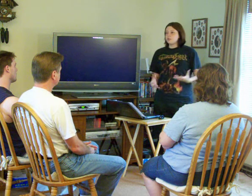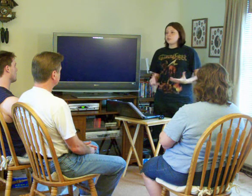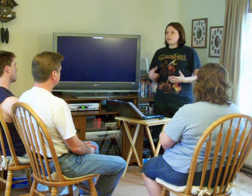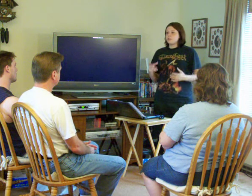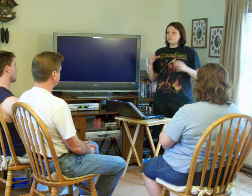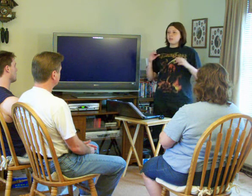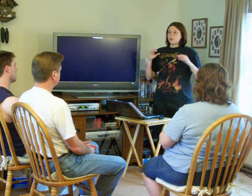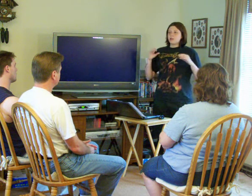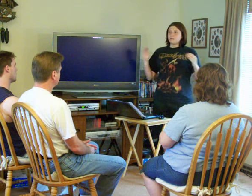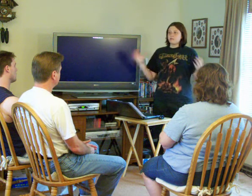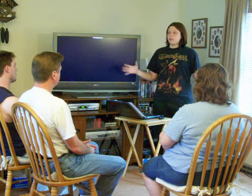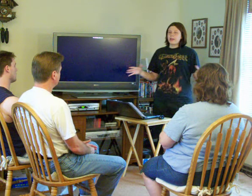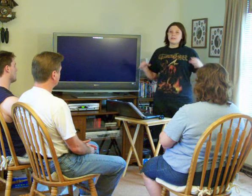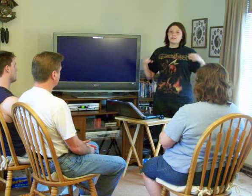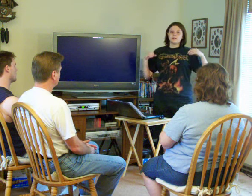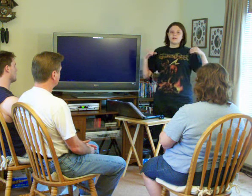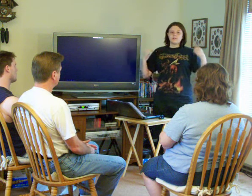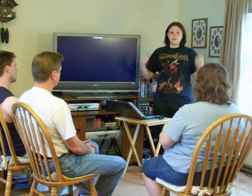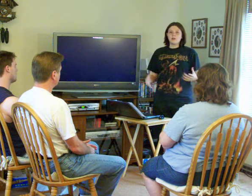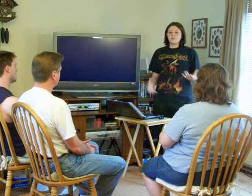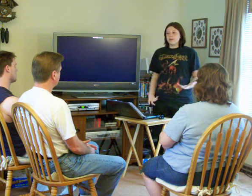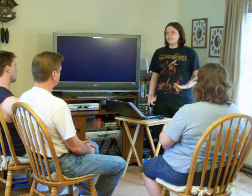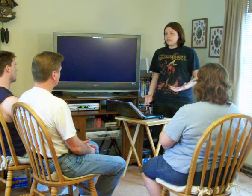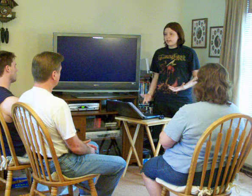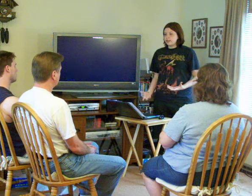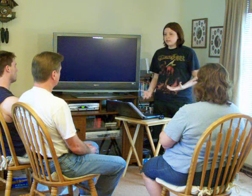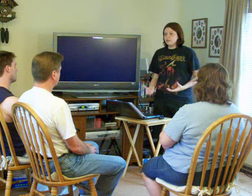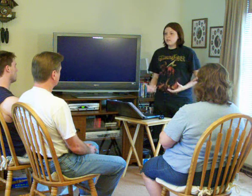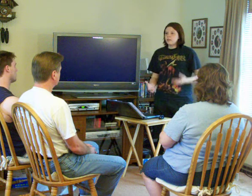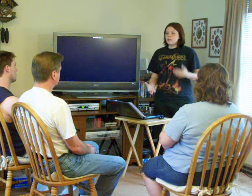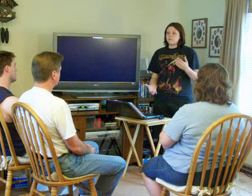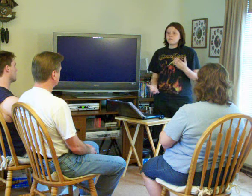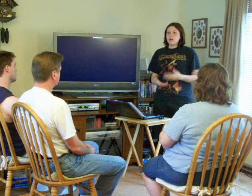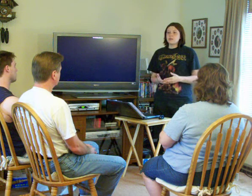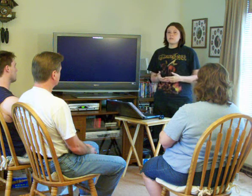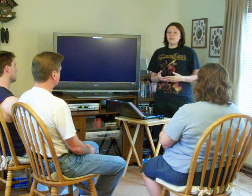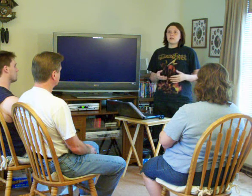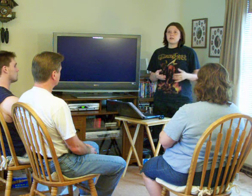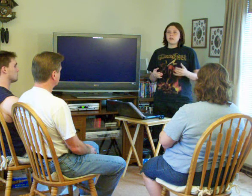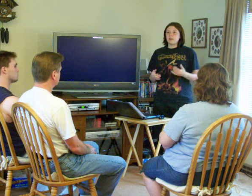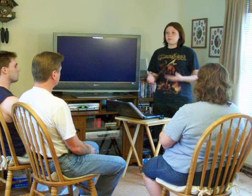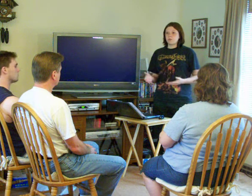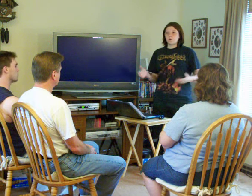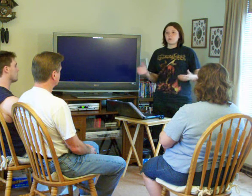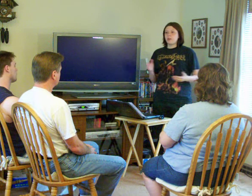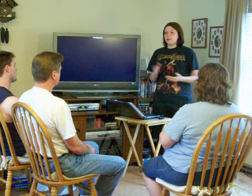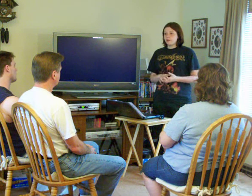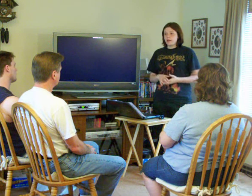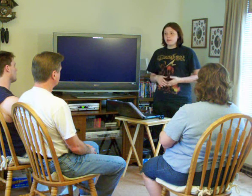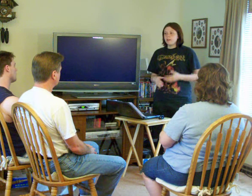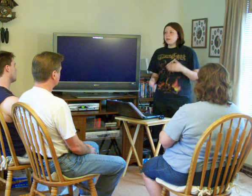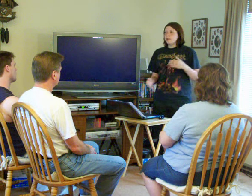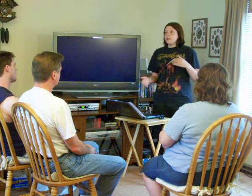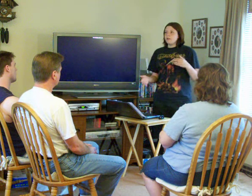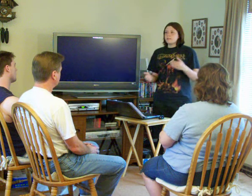It expands, it evolves every day. Signs like telephone and internet, signs